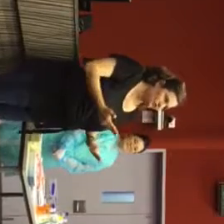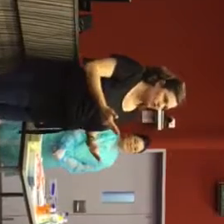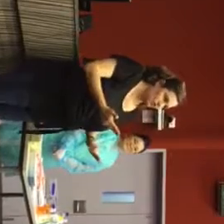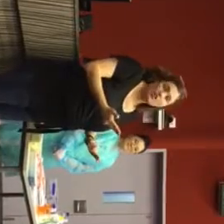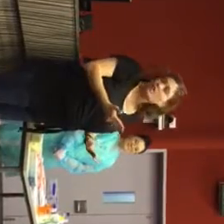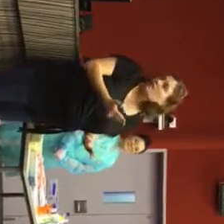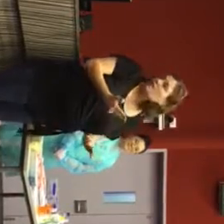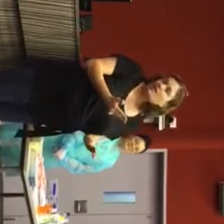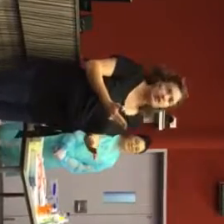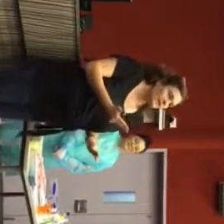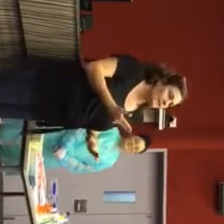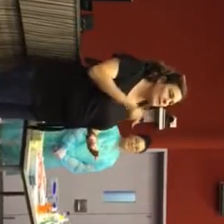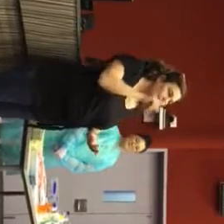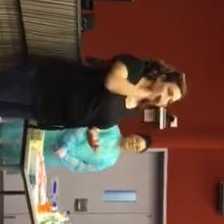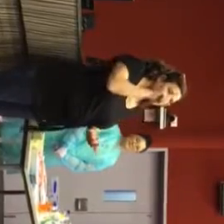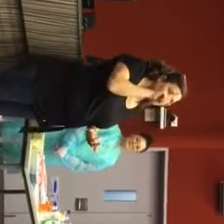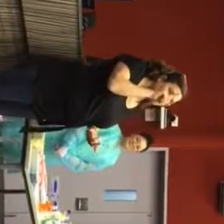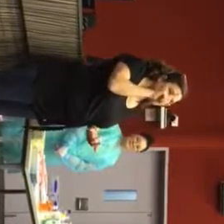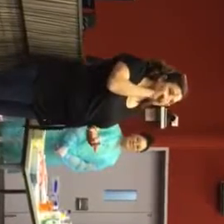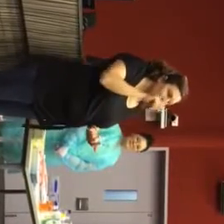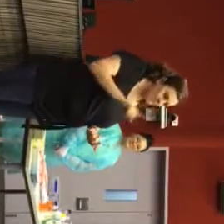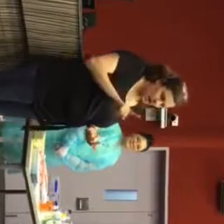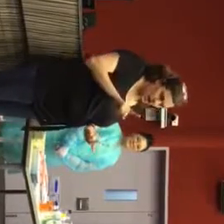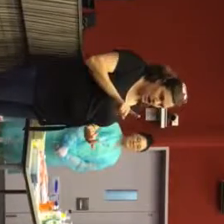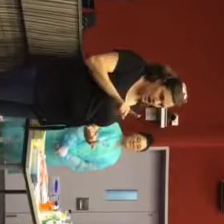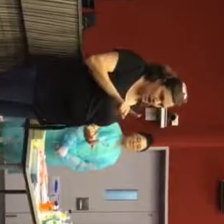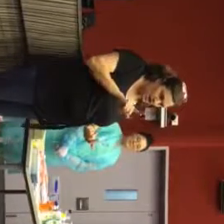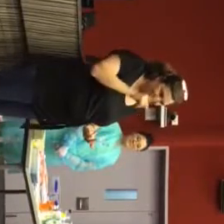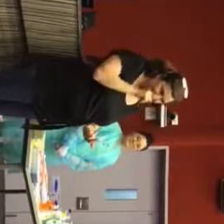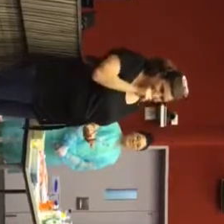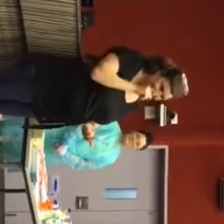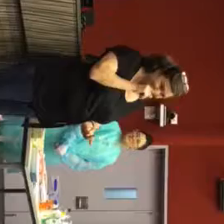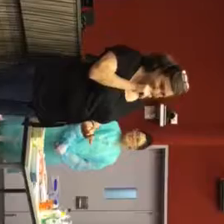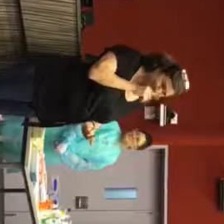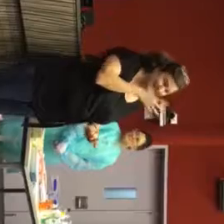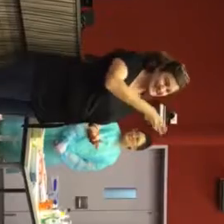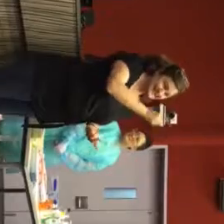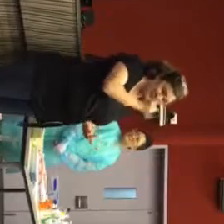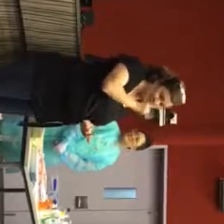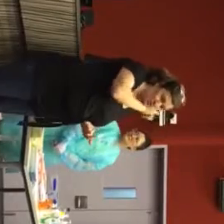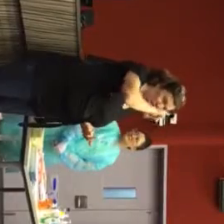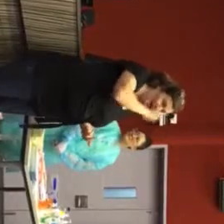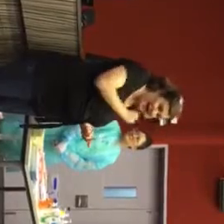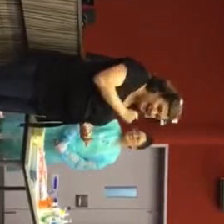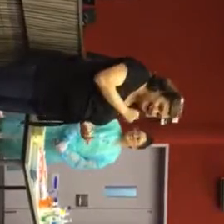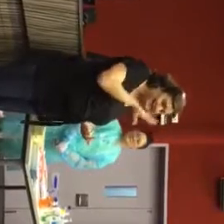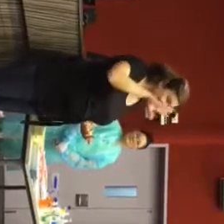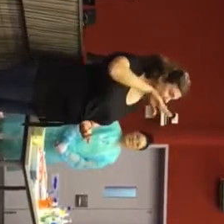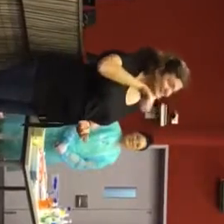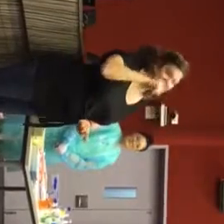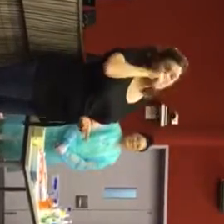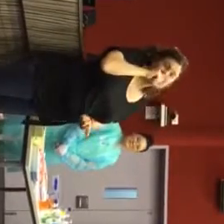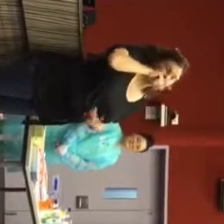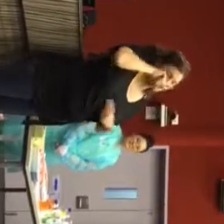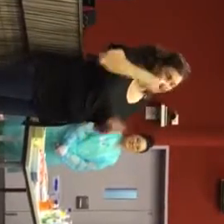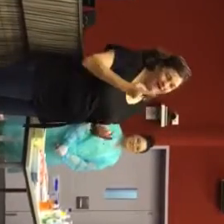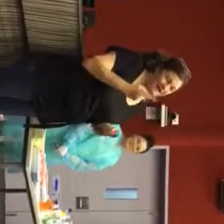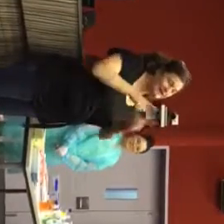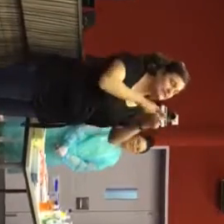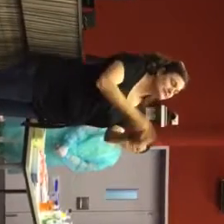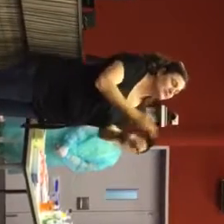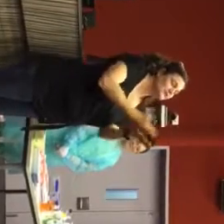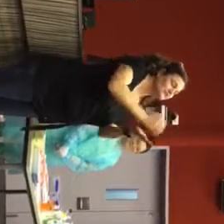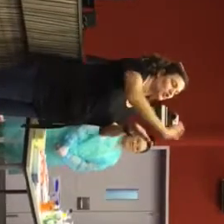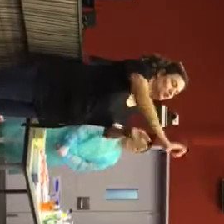is though, it's got to do with eligibility because sometimes that bone needs to be at a certain level to be able to